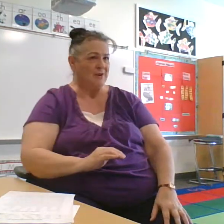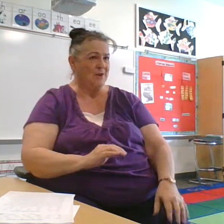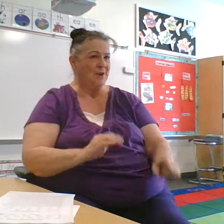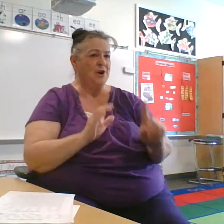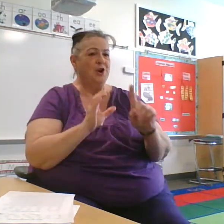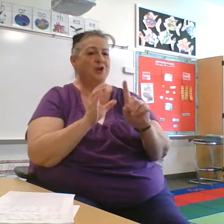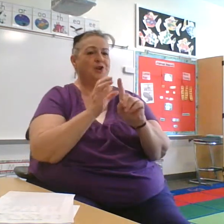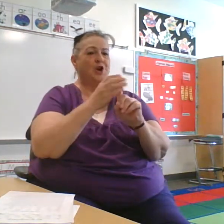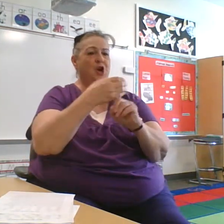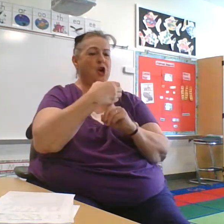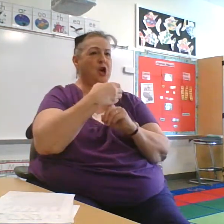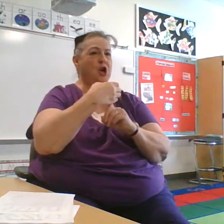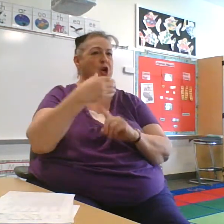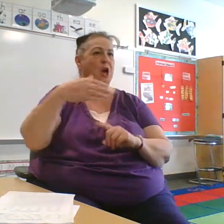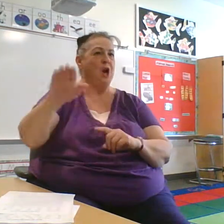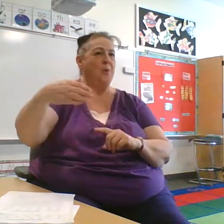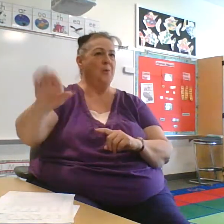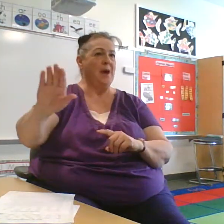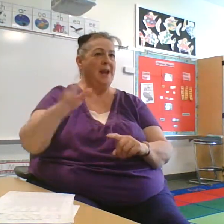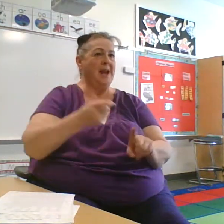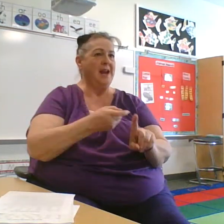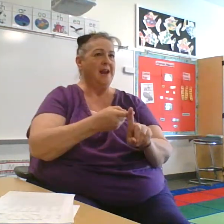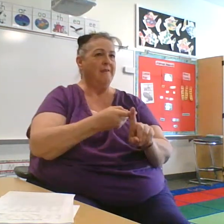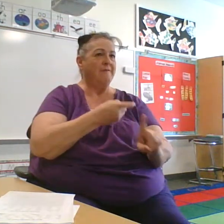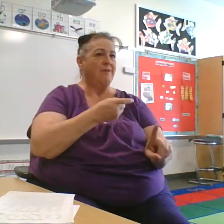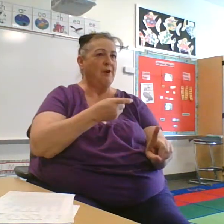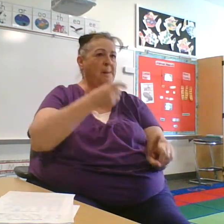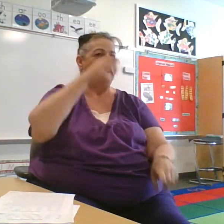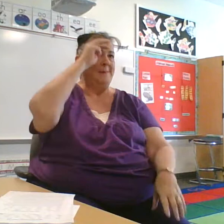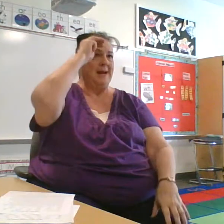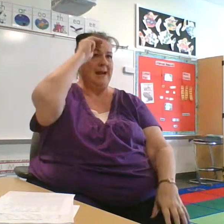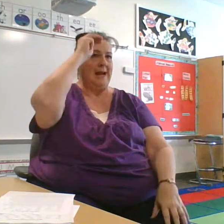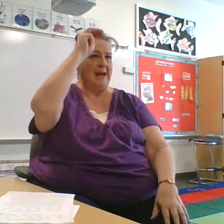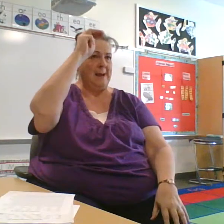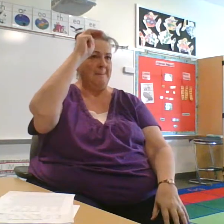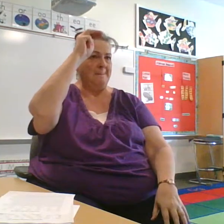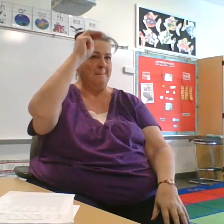Never turn away from him.